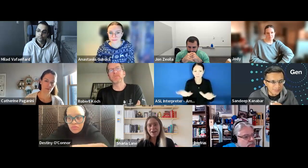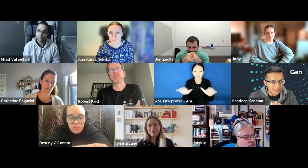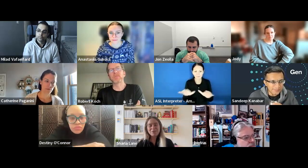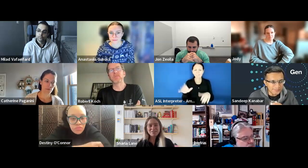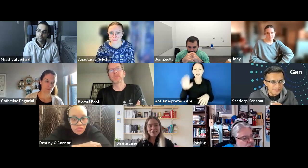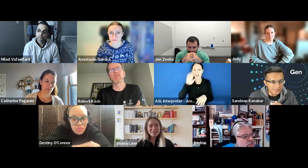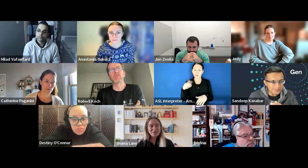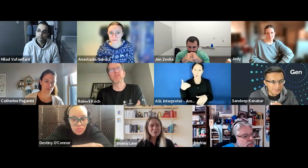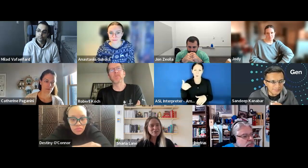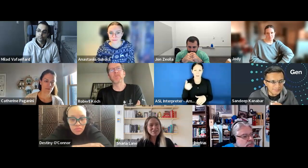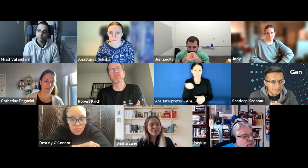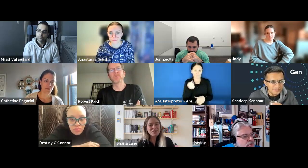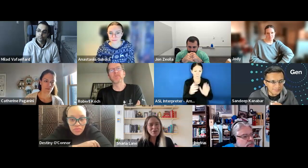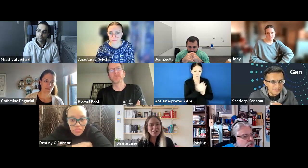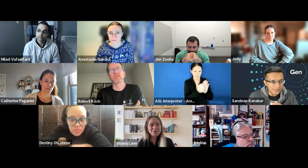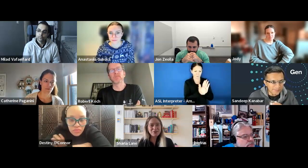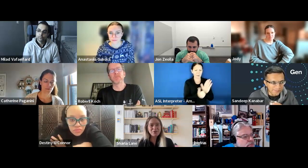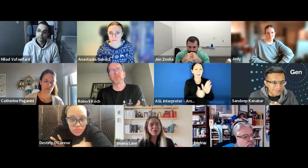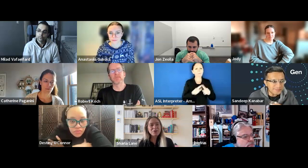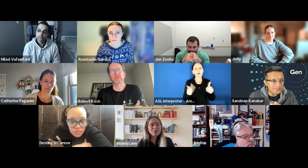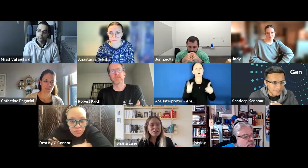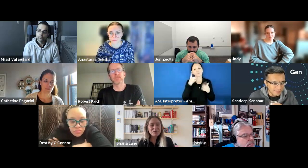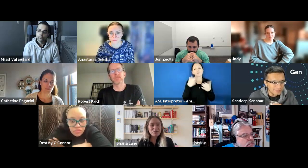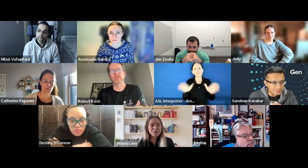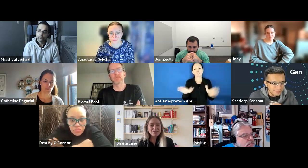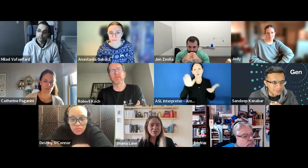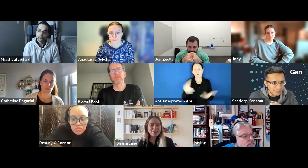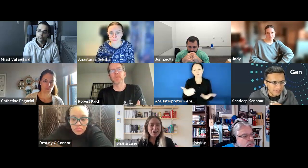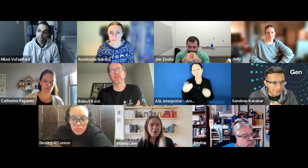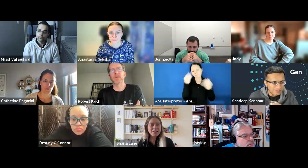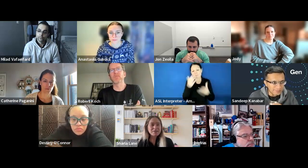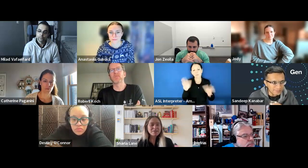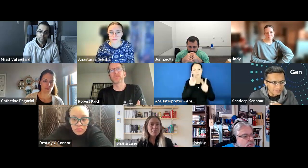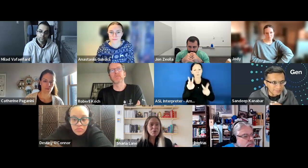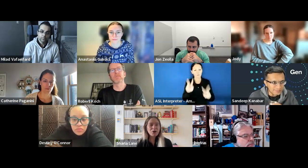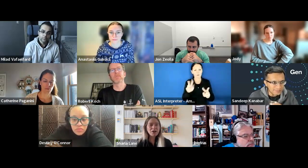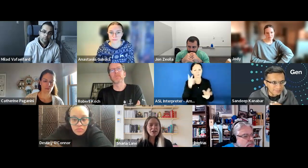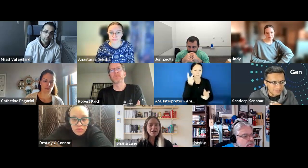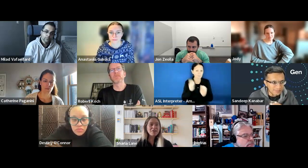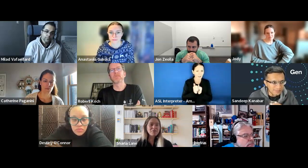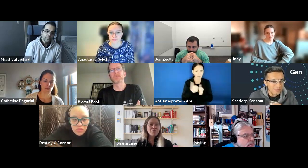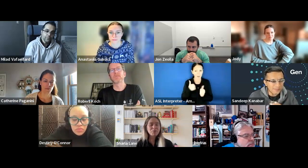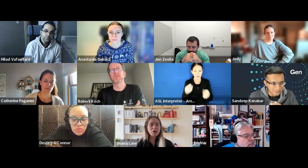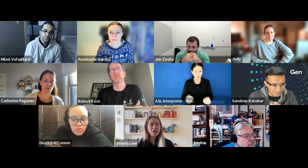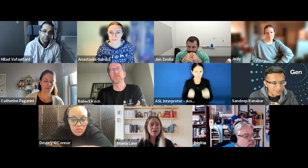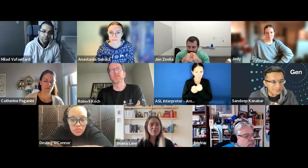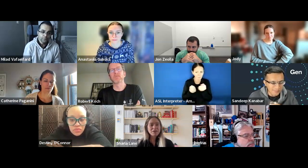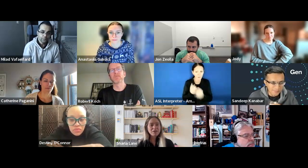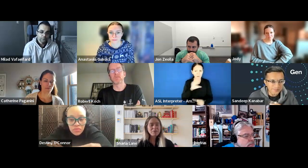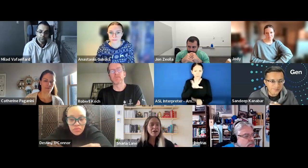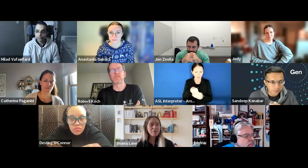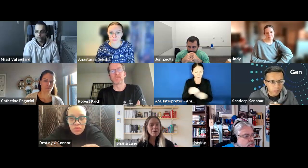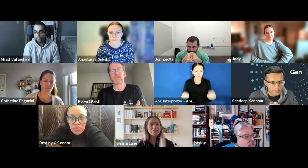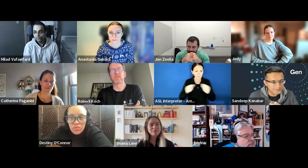know I have a few things on the agenda, but just as a general intro, looking forward to learning how I can support and get involved more